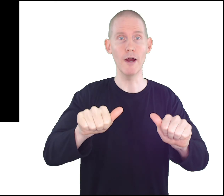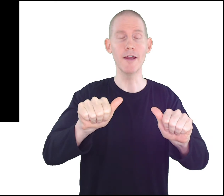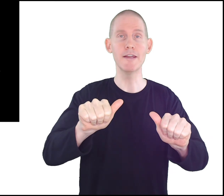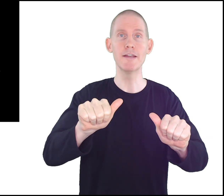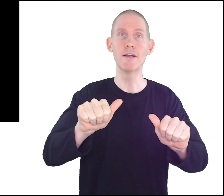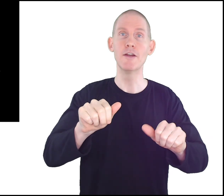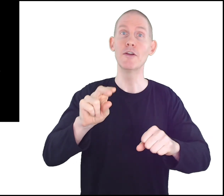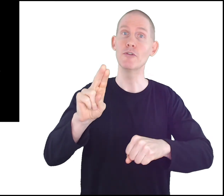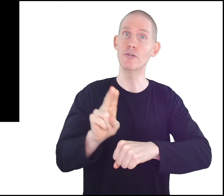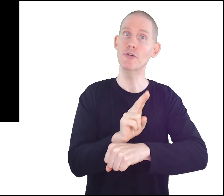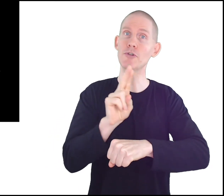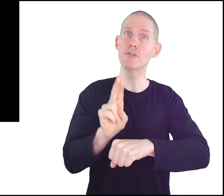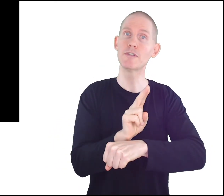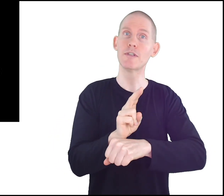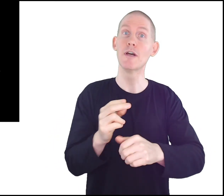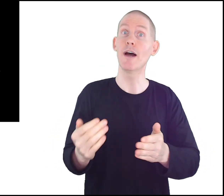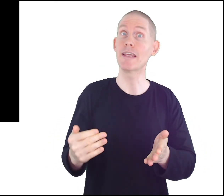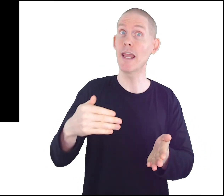try, use again.